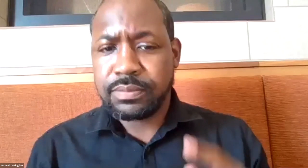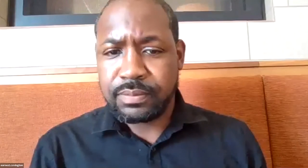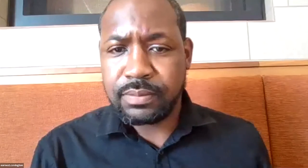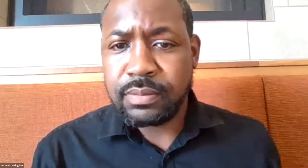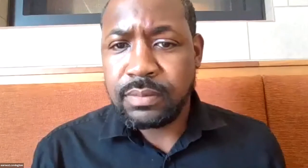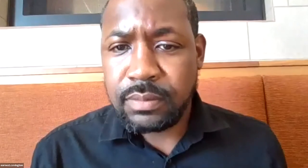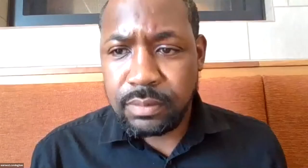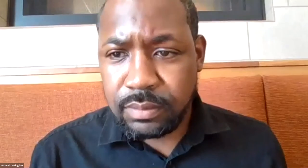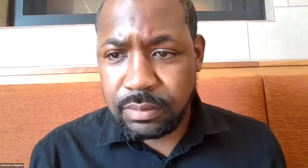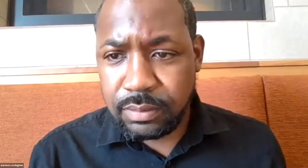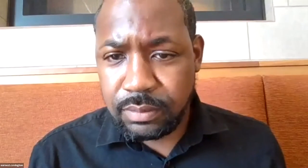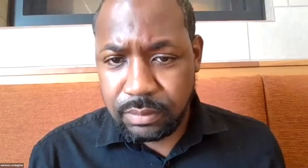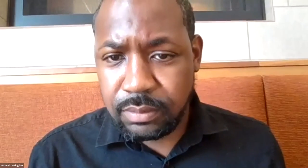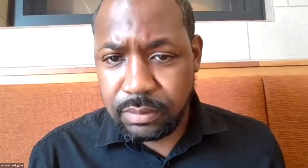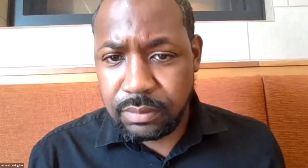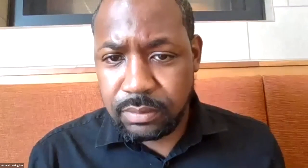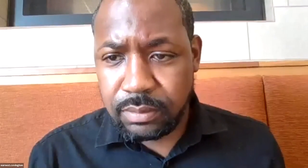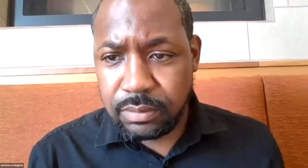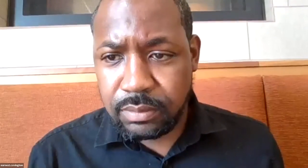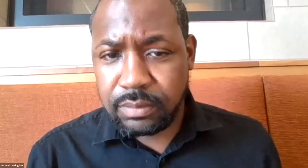There we go.